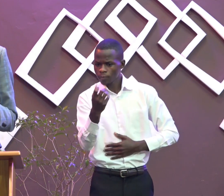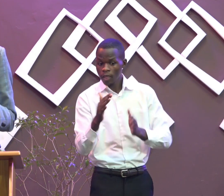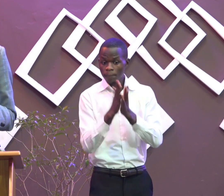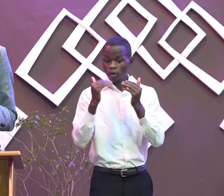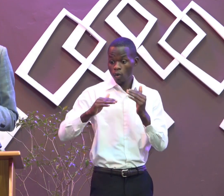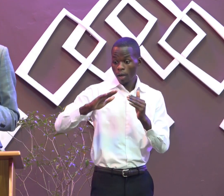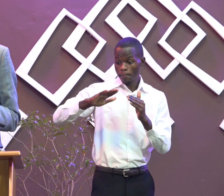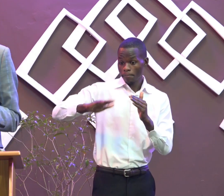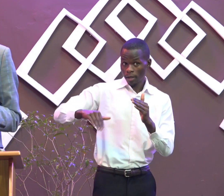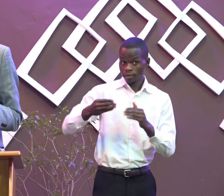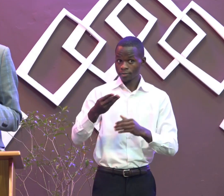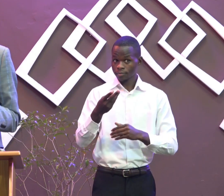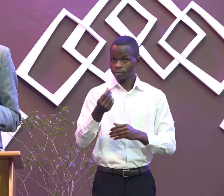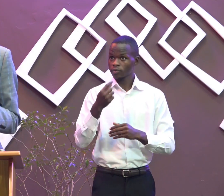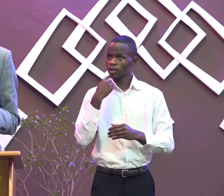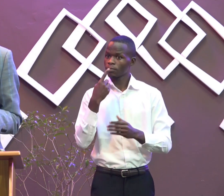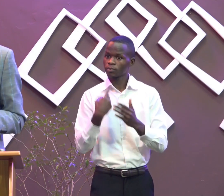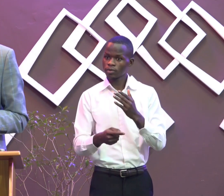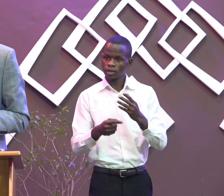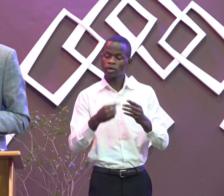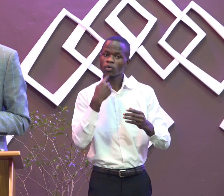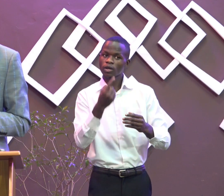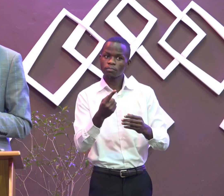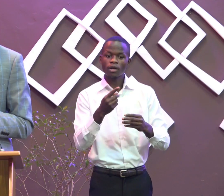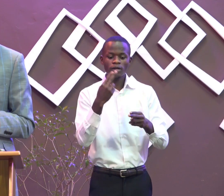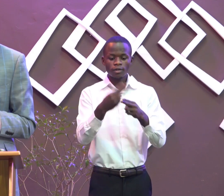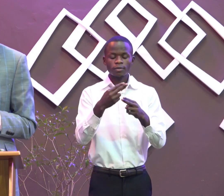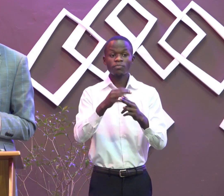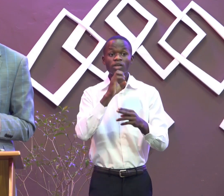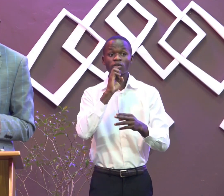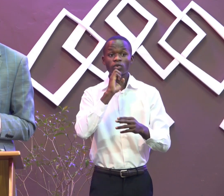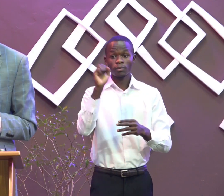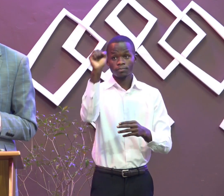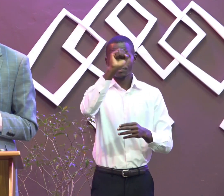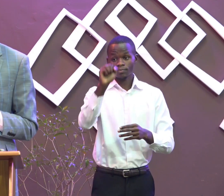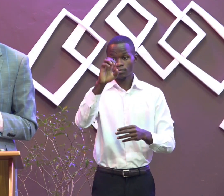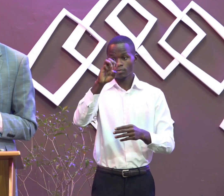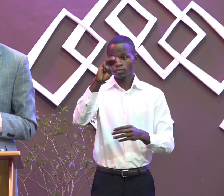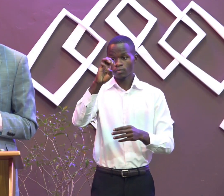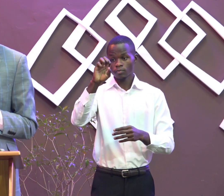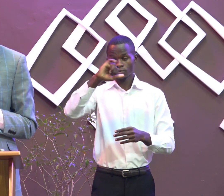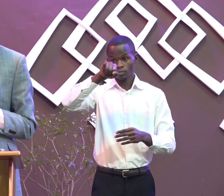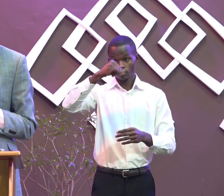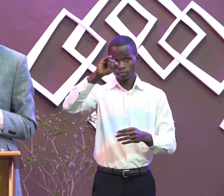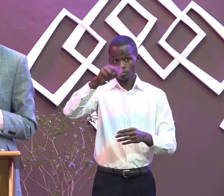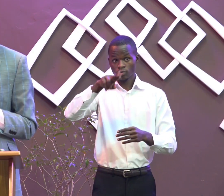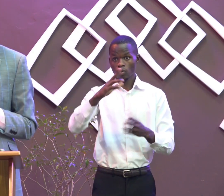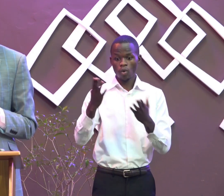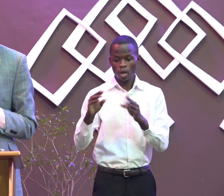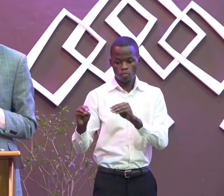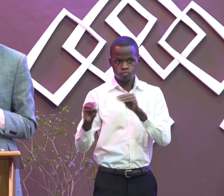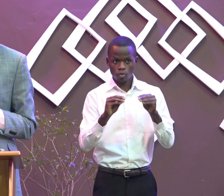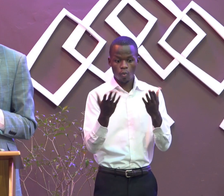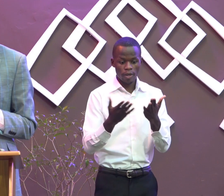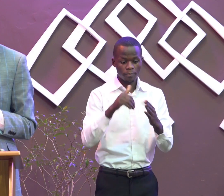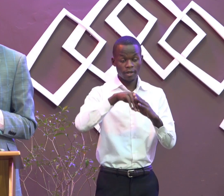ne nga bagamba Semuju butwale mu banka. So after giving away someone 2,000, another